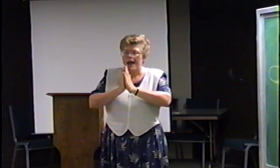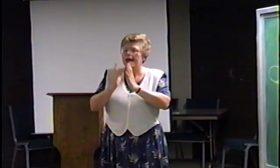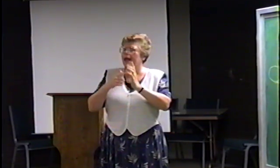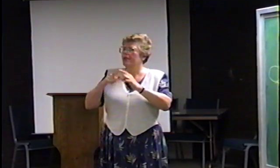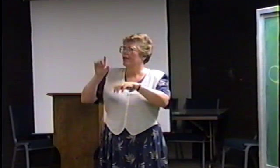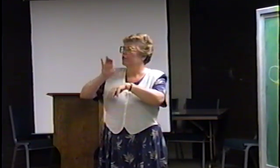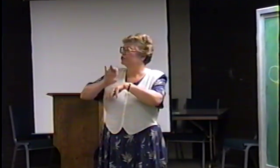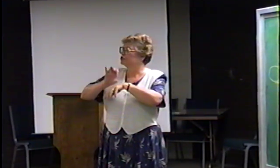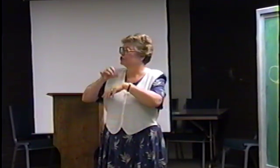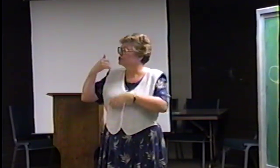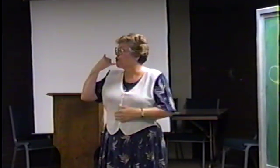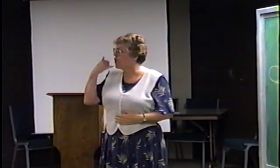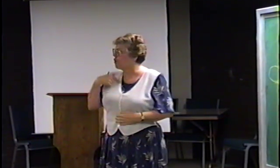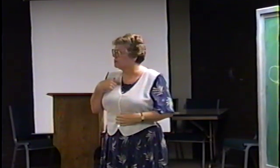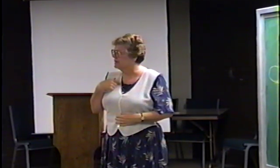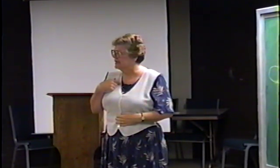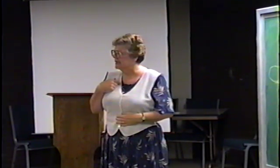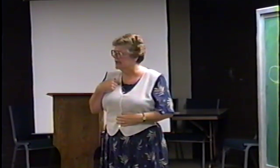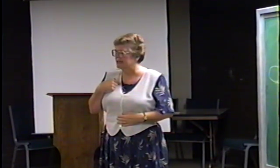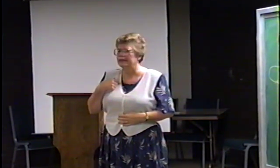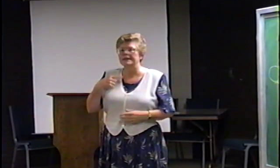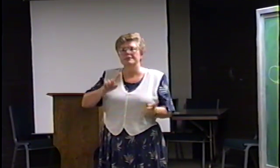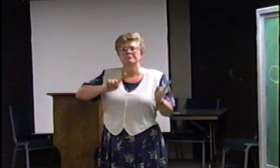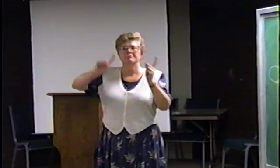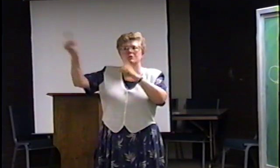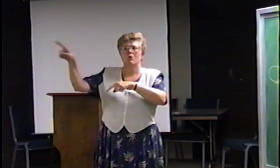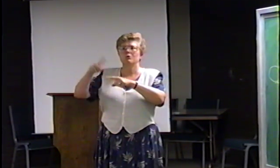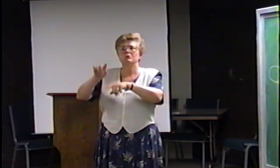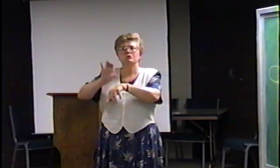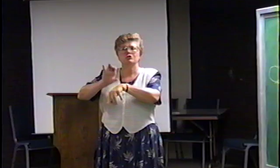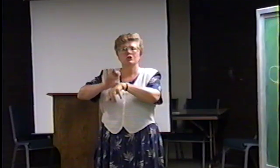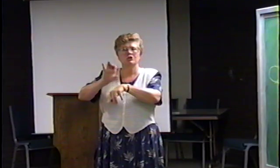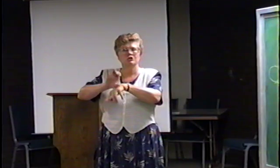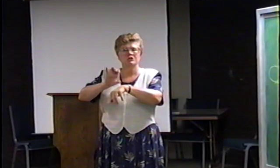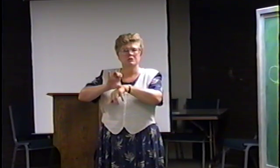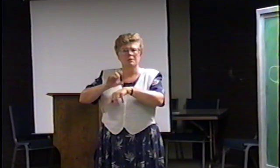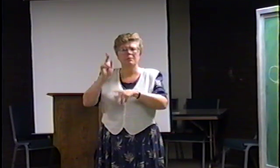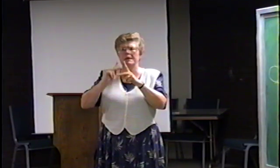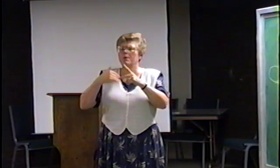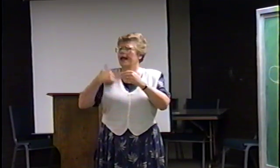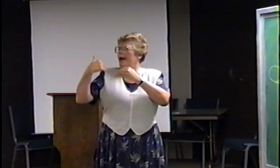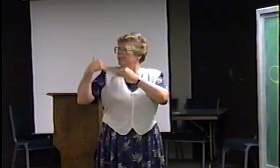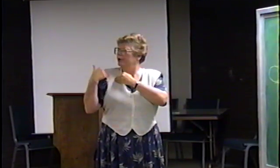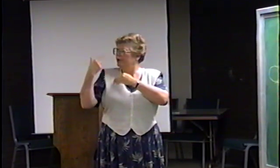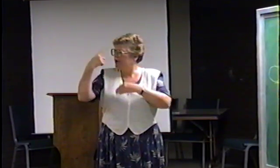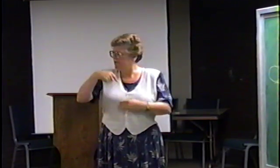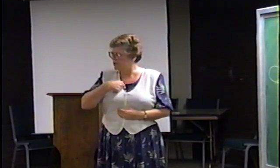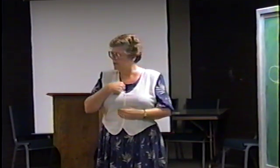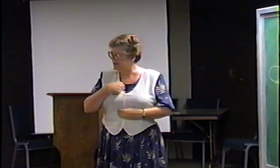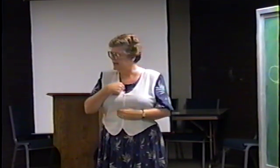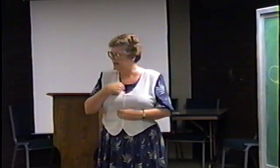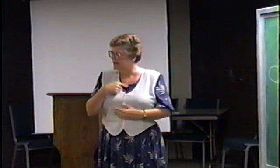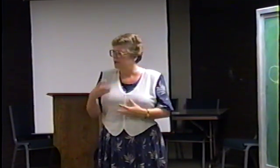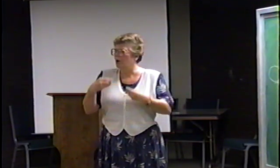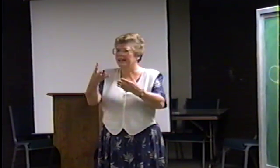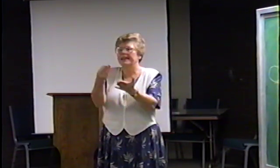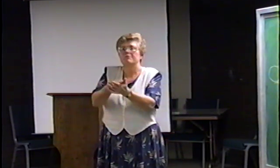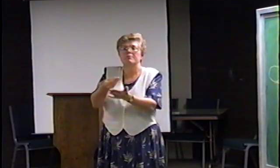Pray. And then the church called me. Go to church. People had burden for me when I get